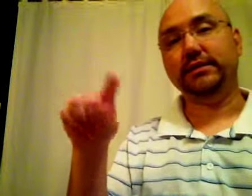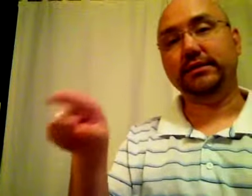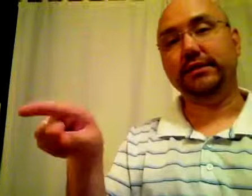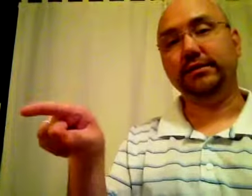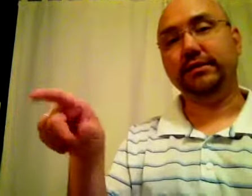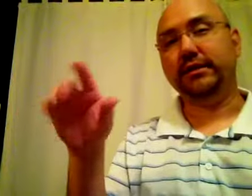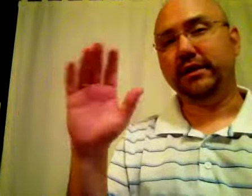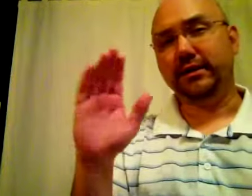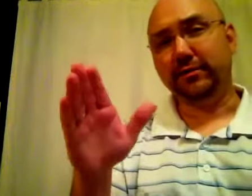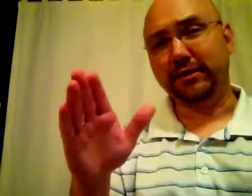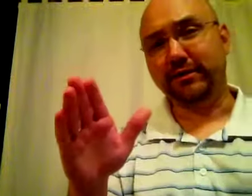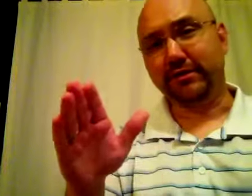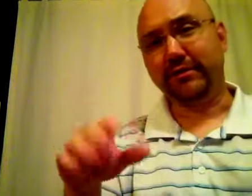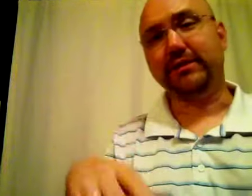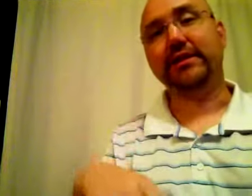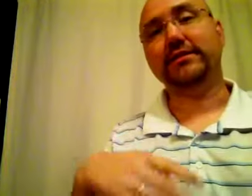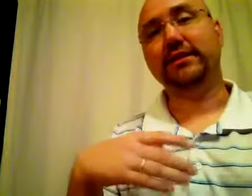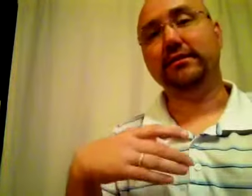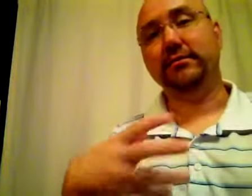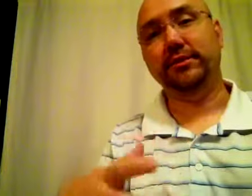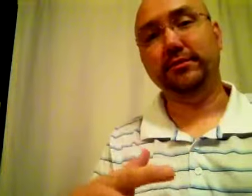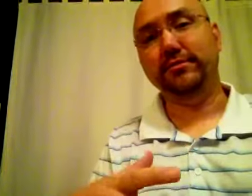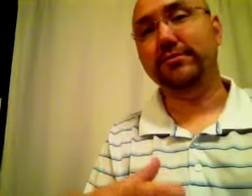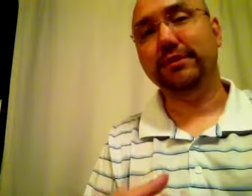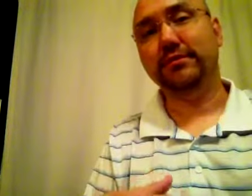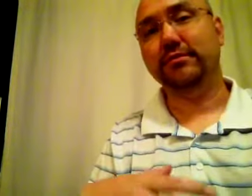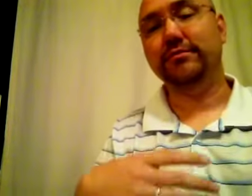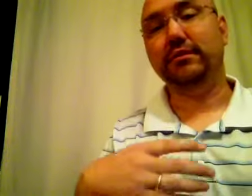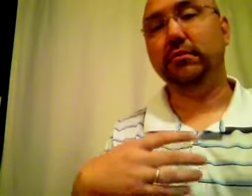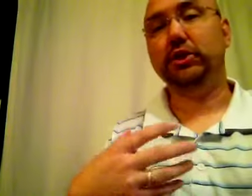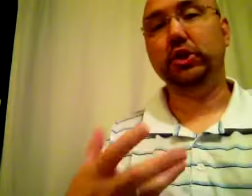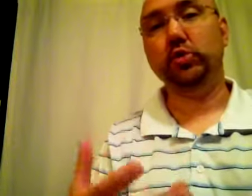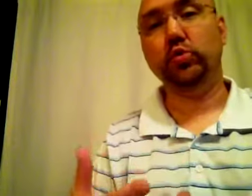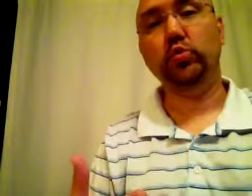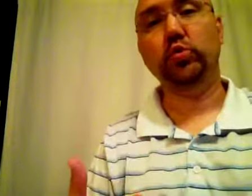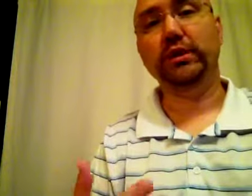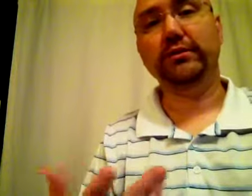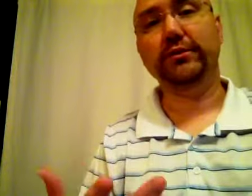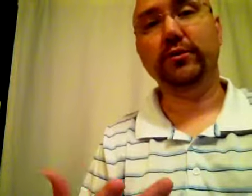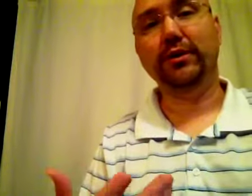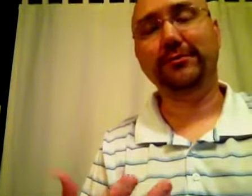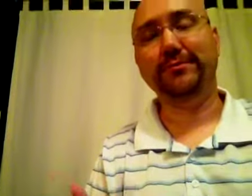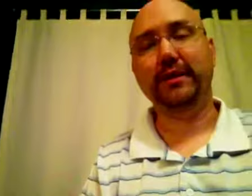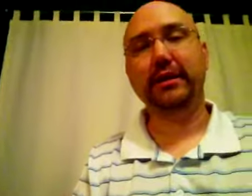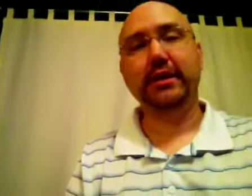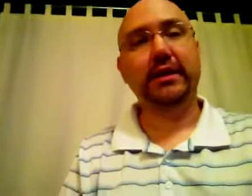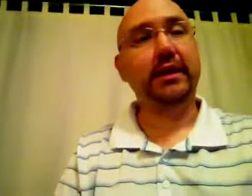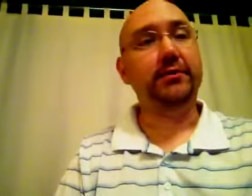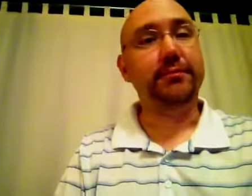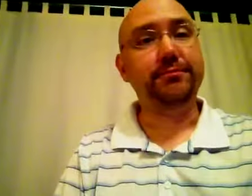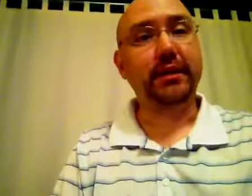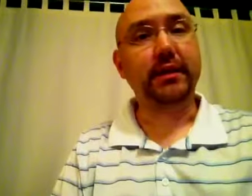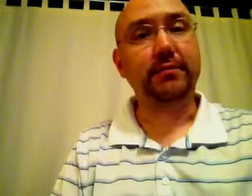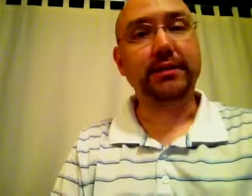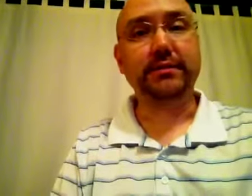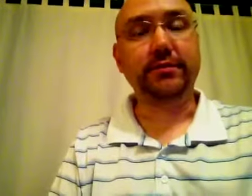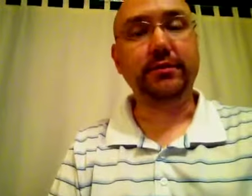Z. And don't make fun of the fact that I say W instead of W. I don't know why. Anyway, that's it for this